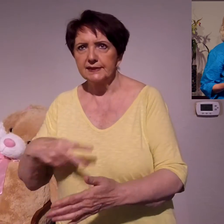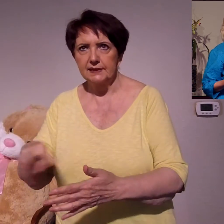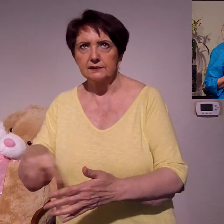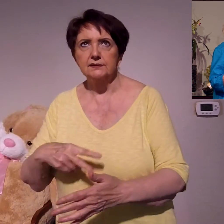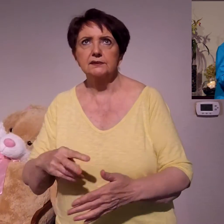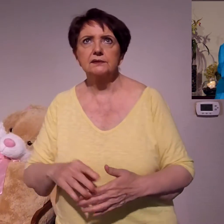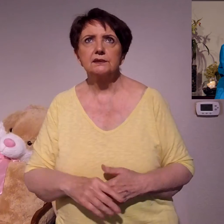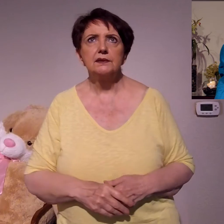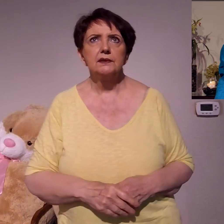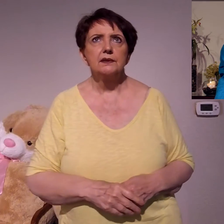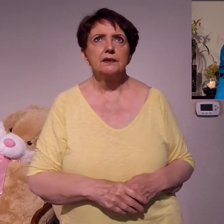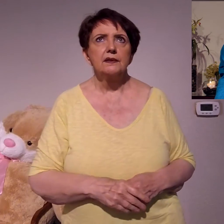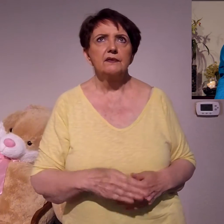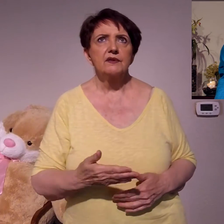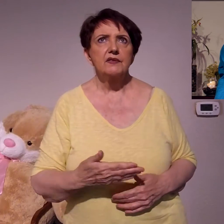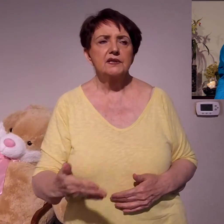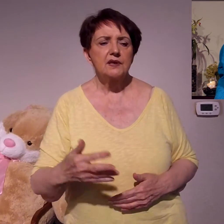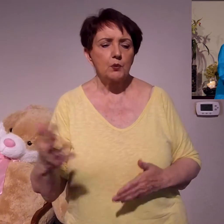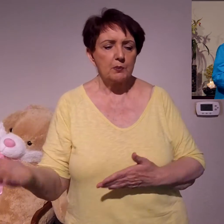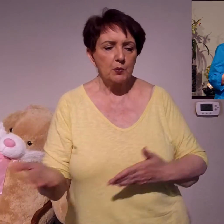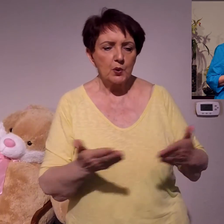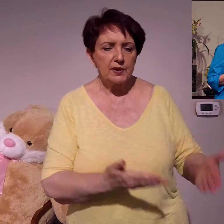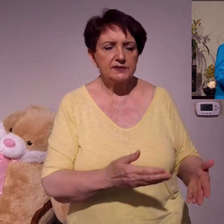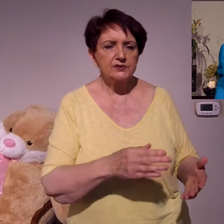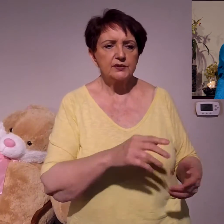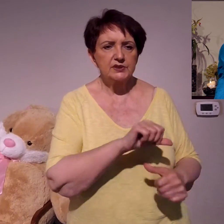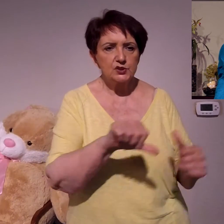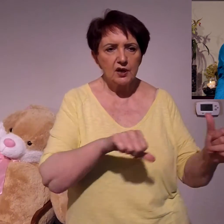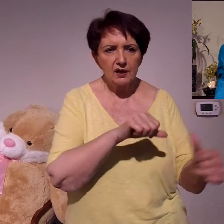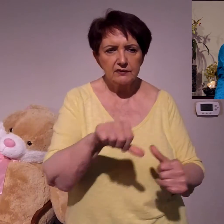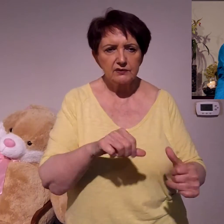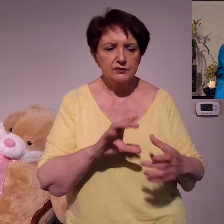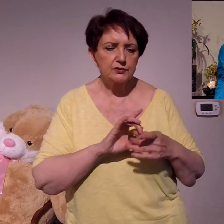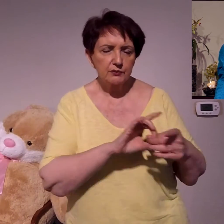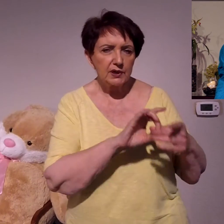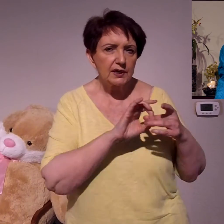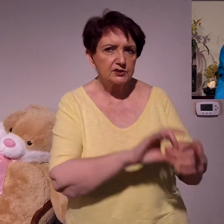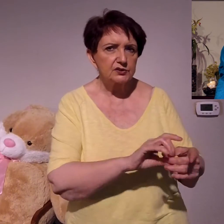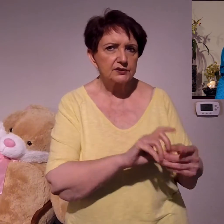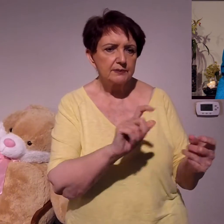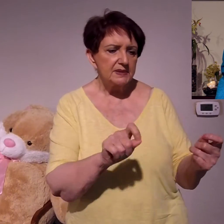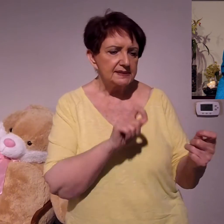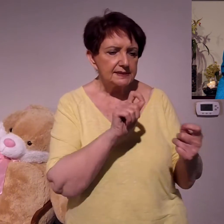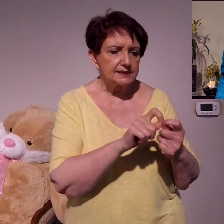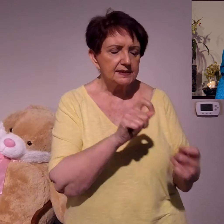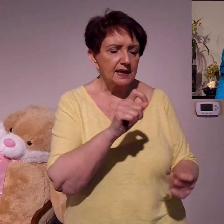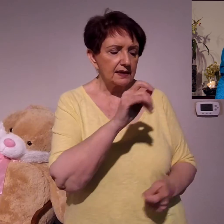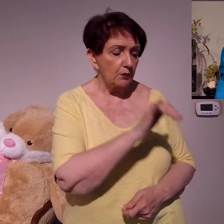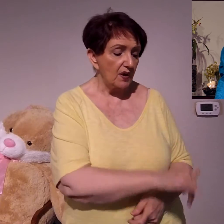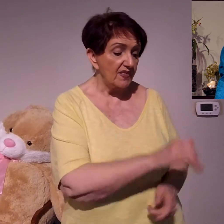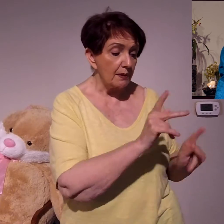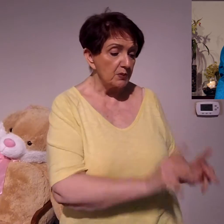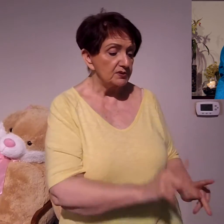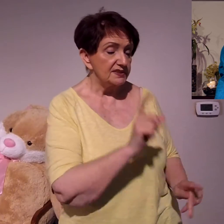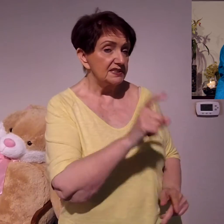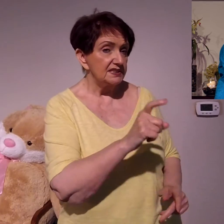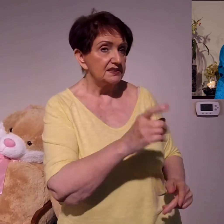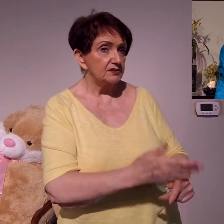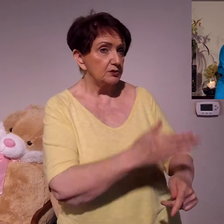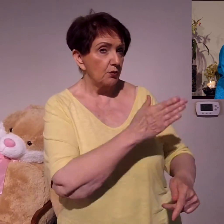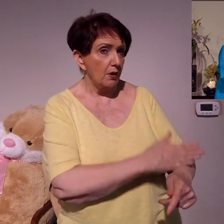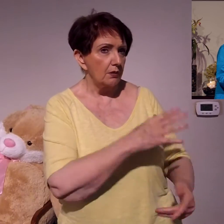that we bring to each other, that we bring to the relationship, is exactly what the other person needs to learn and grow. Mm-hmm.